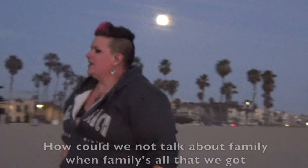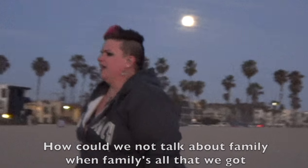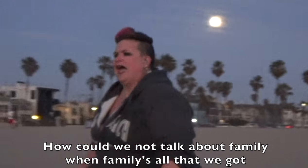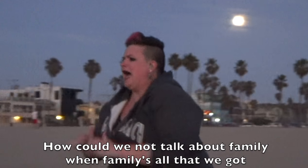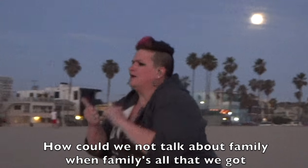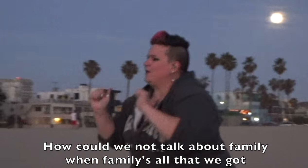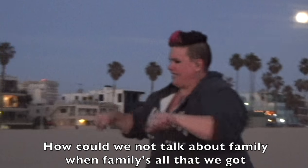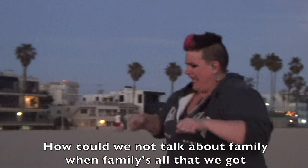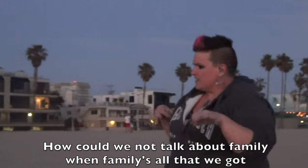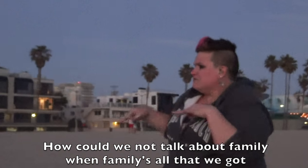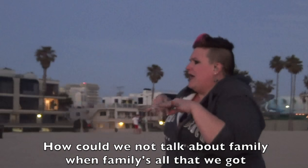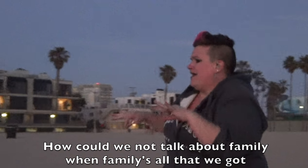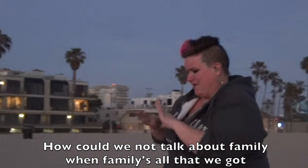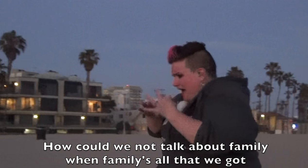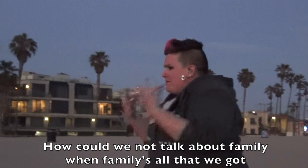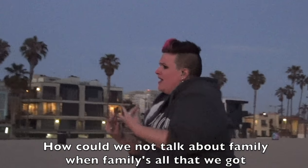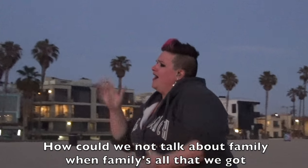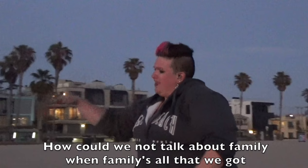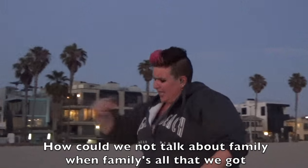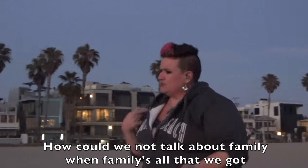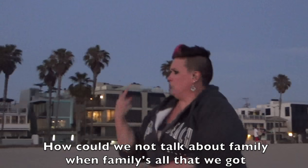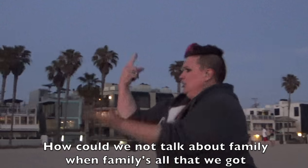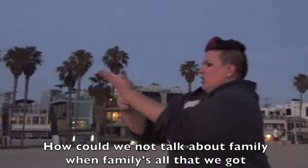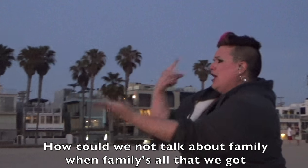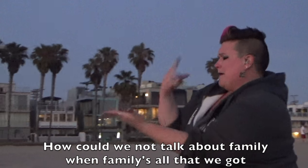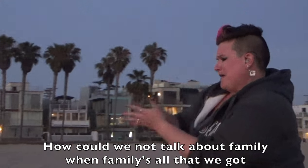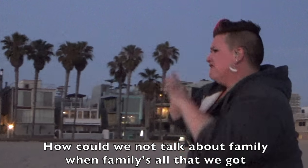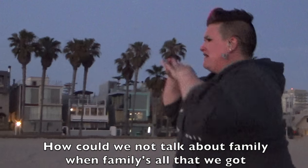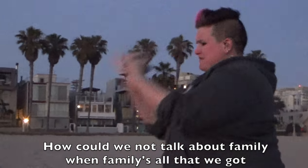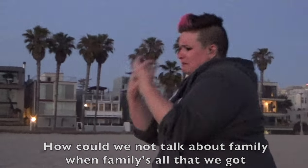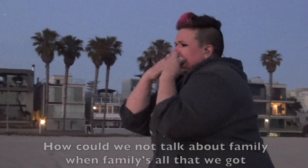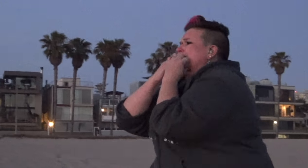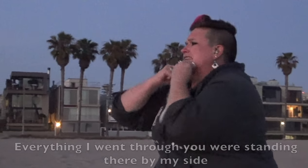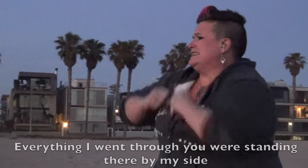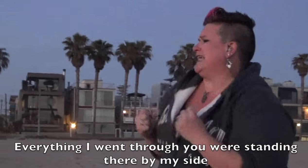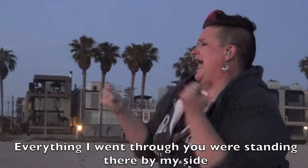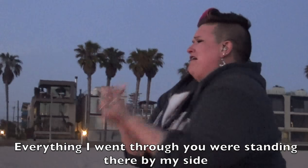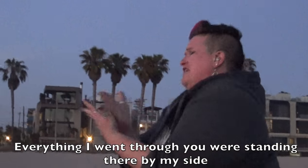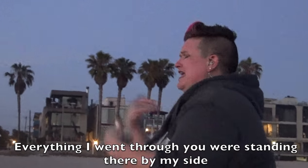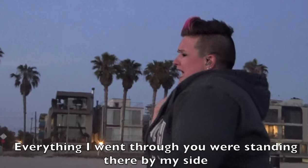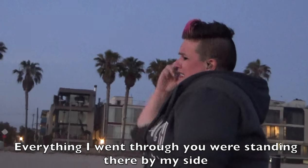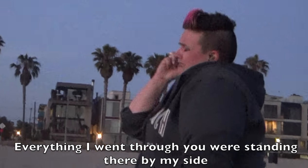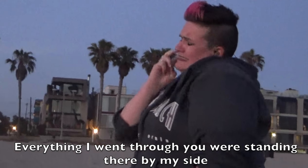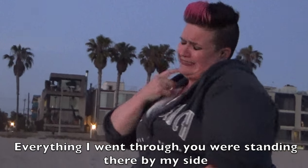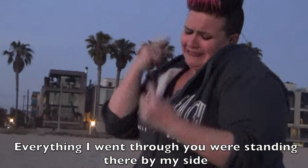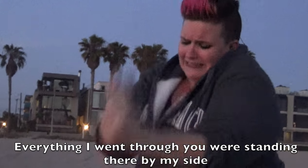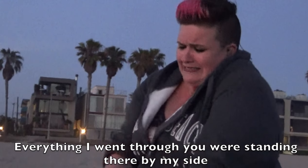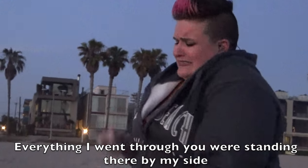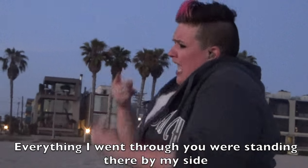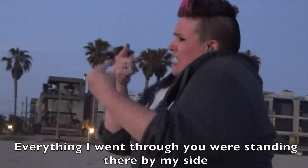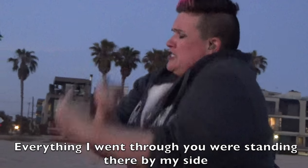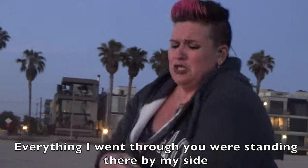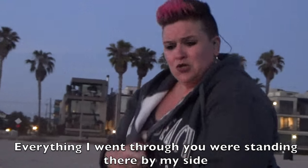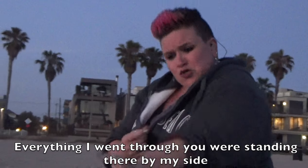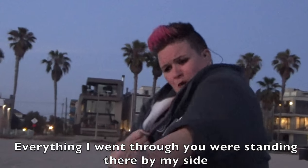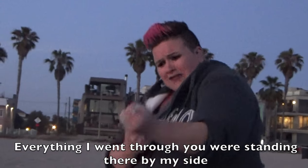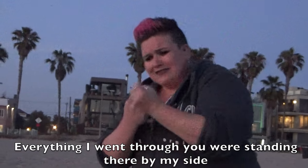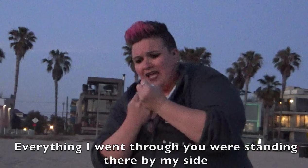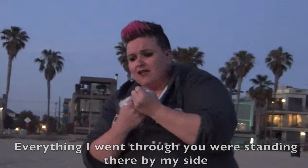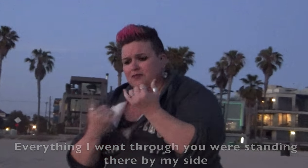How can we not talk about family when family's all that we got Everything I would do, you were standing there by my side And now you gon' be with